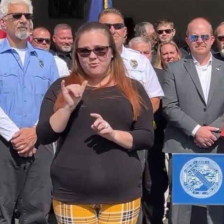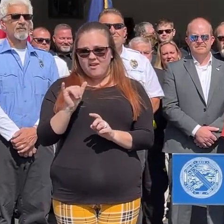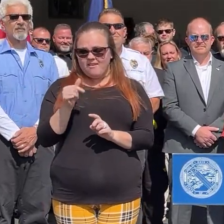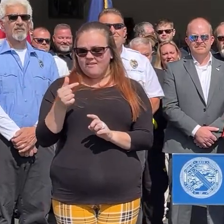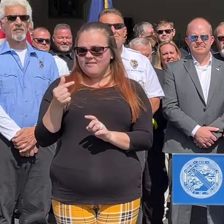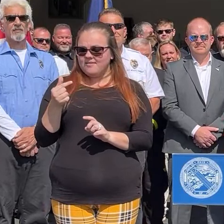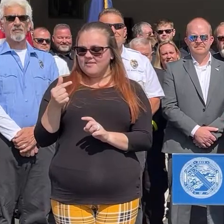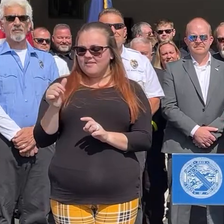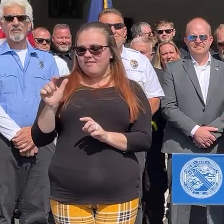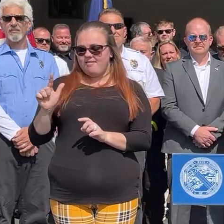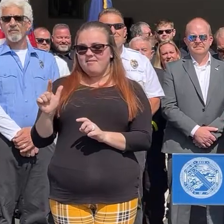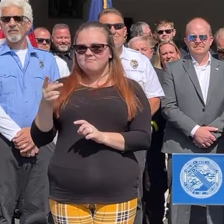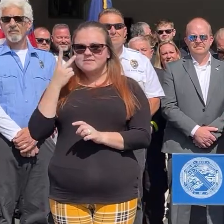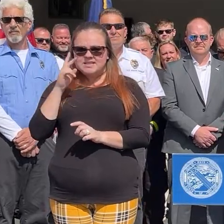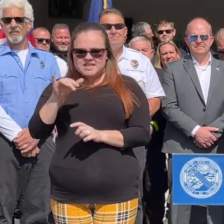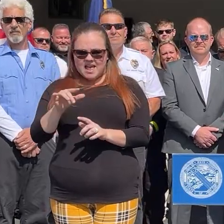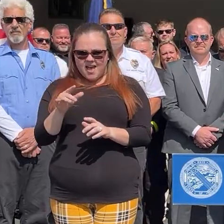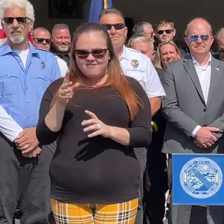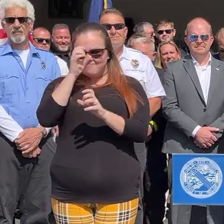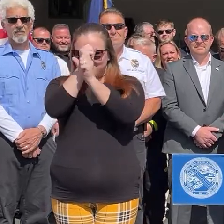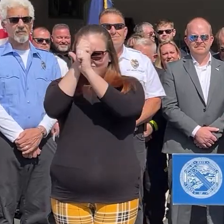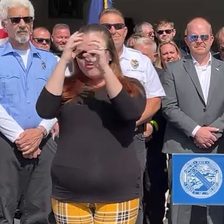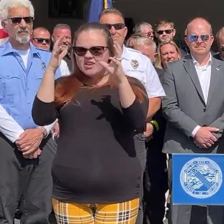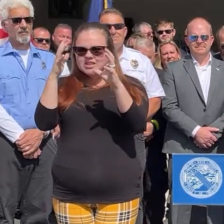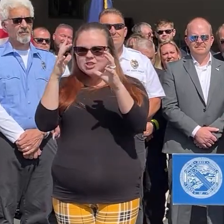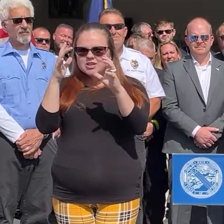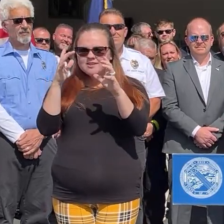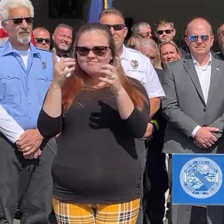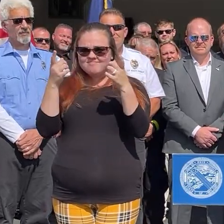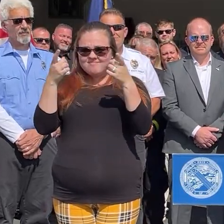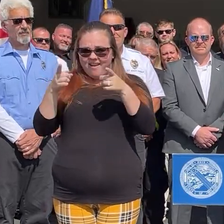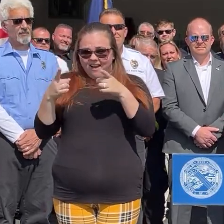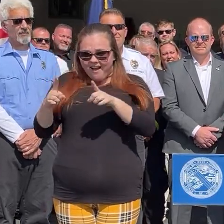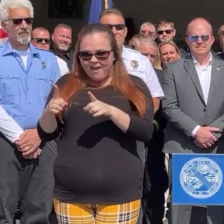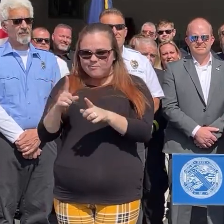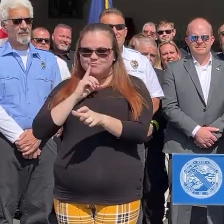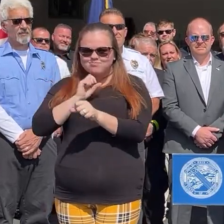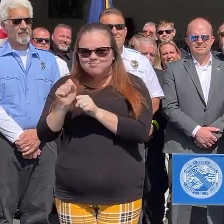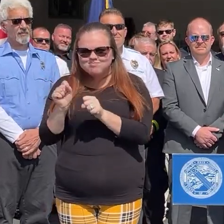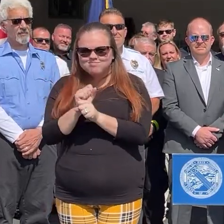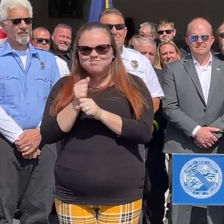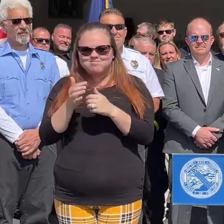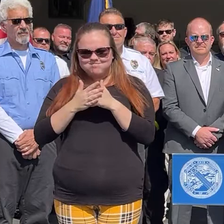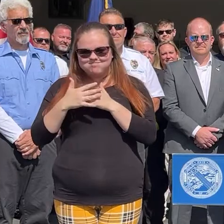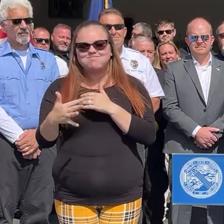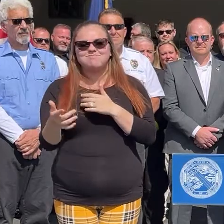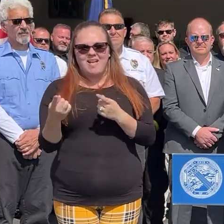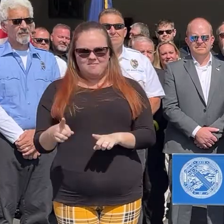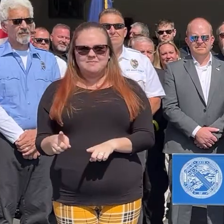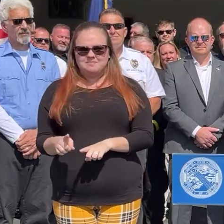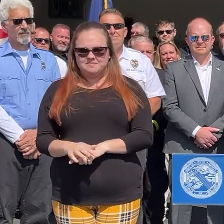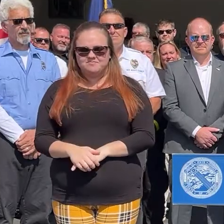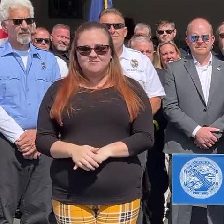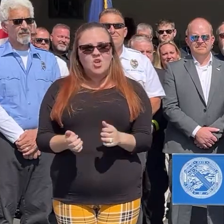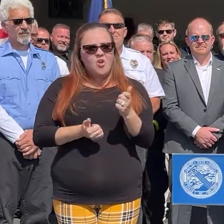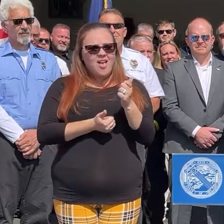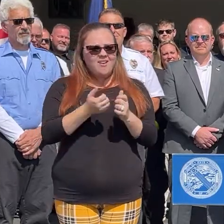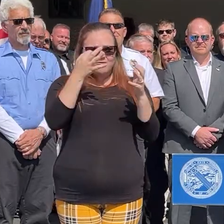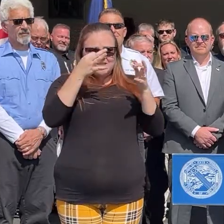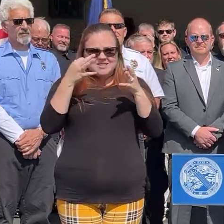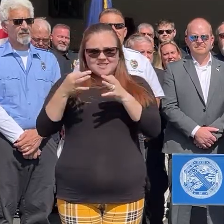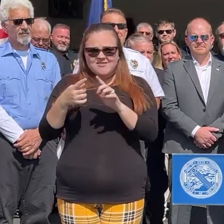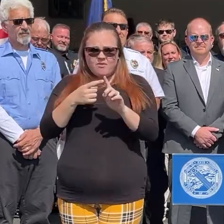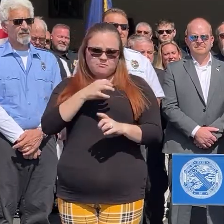his team take a vision of an emergency medical transport and make it a reality today. So each decision point,